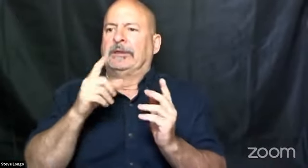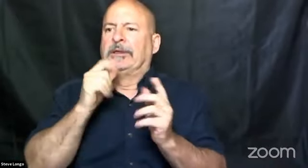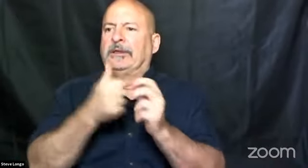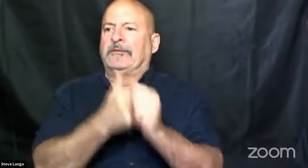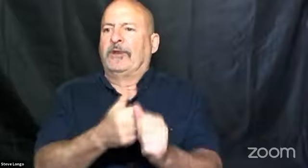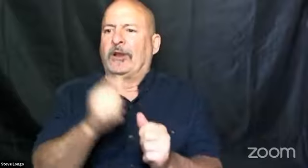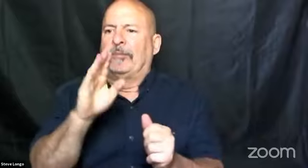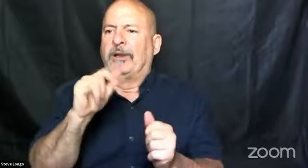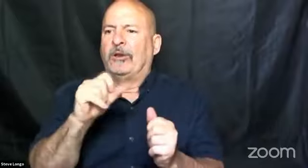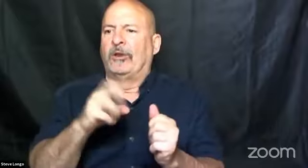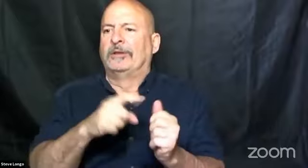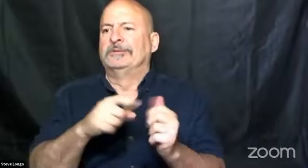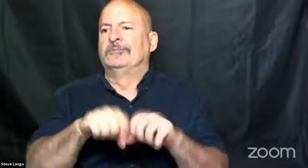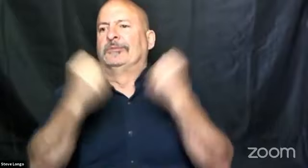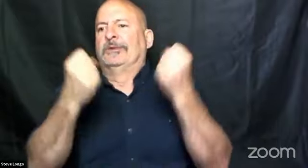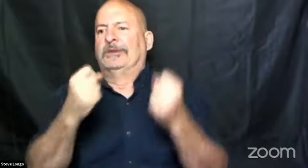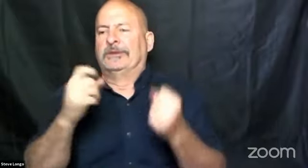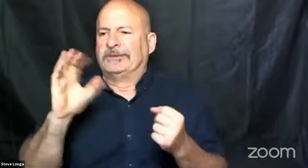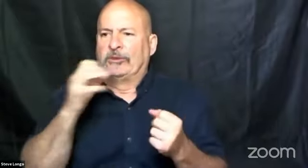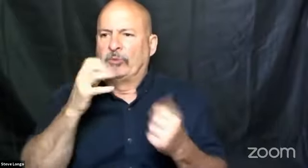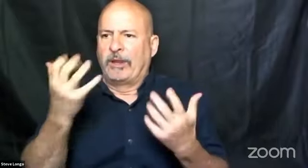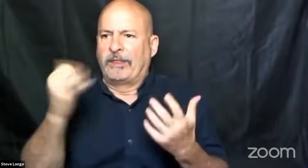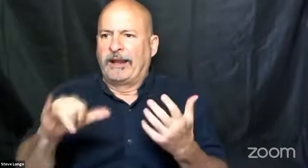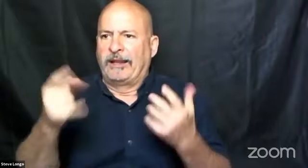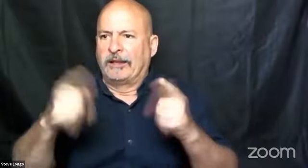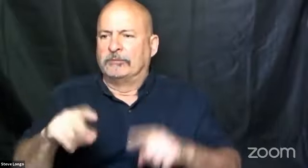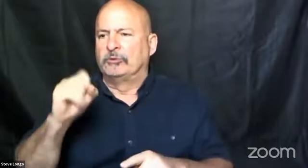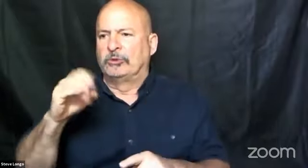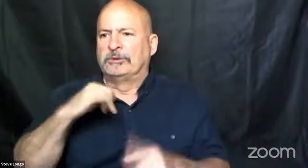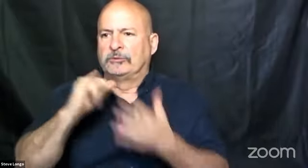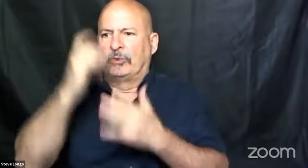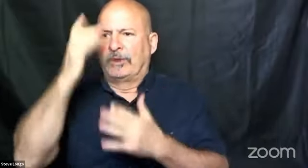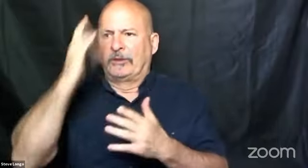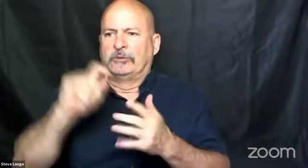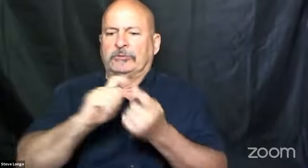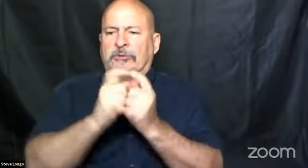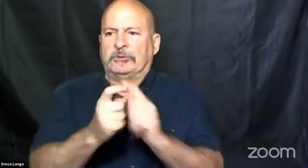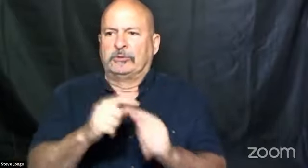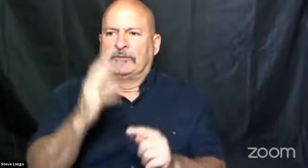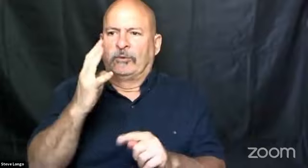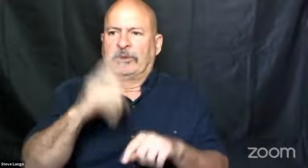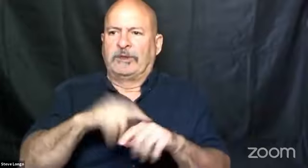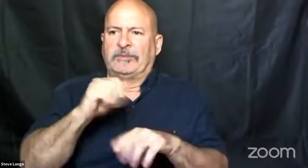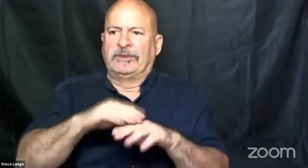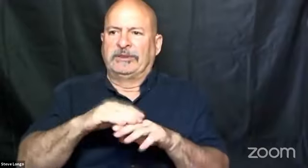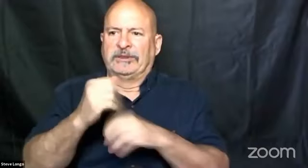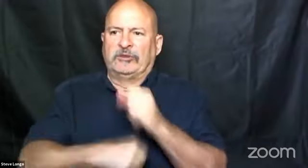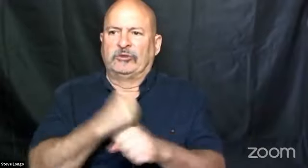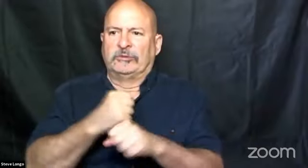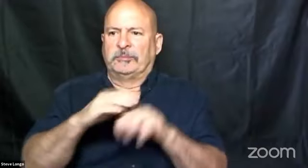flexible term. If we can, maybe change it to months. We want to ensure that everybody is serving when and where they can.